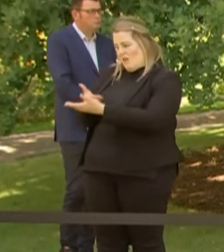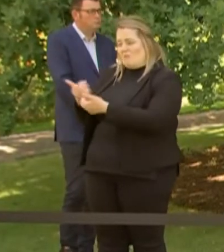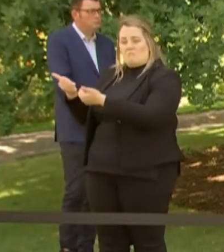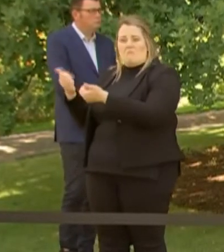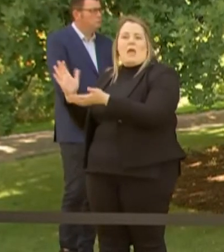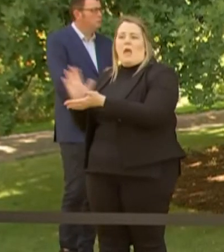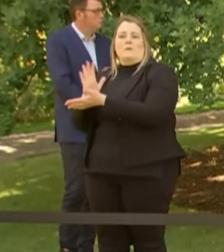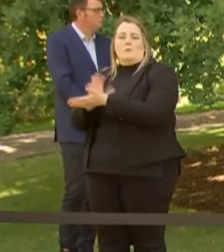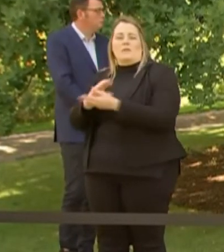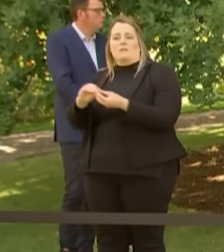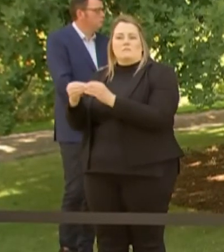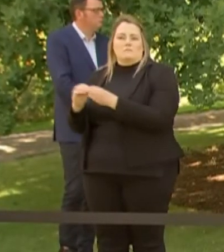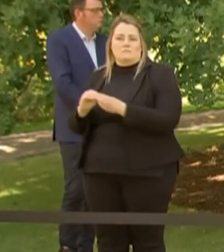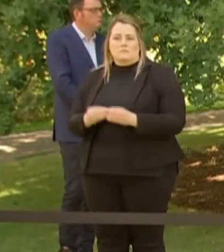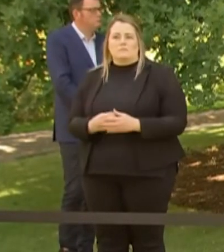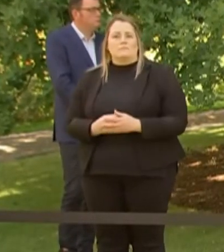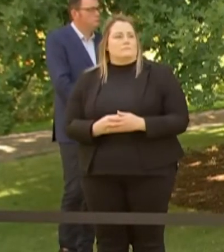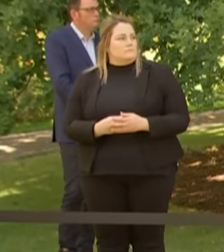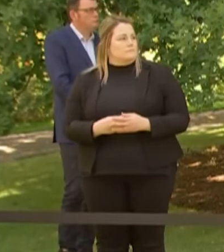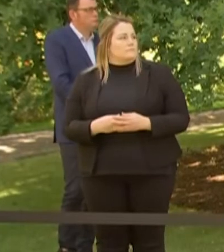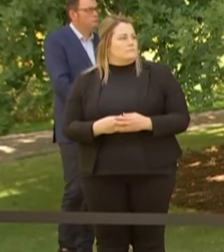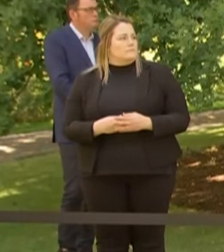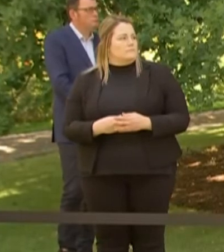the arrangements.